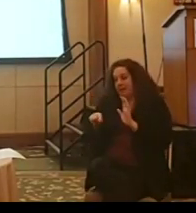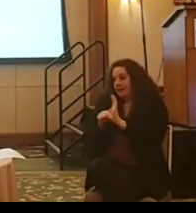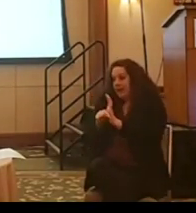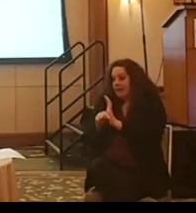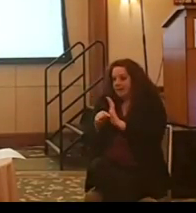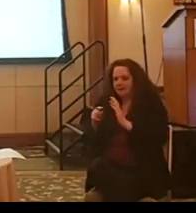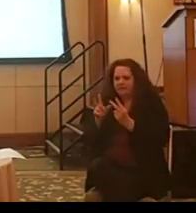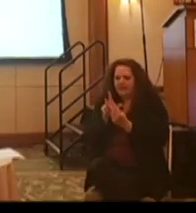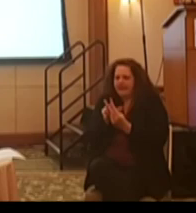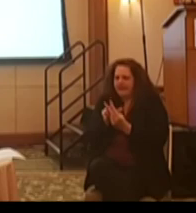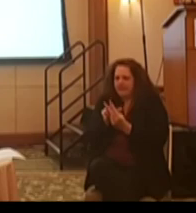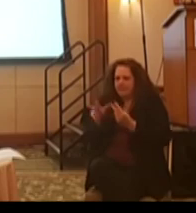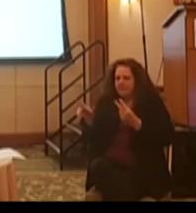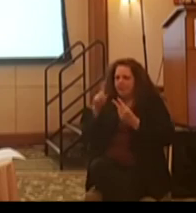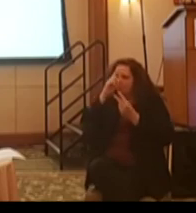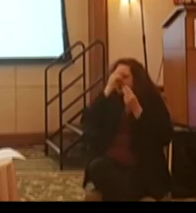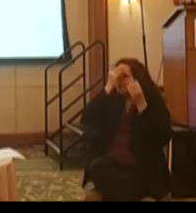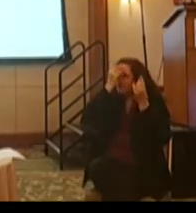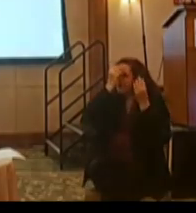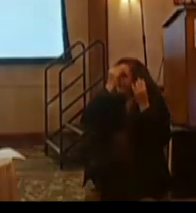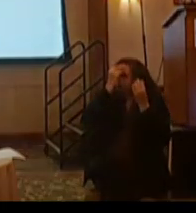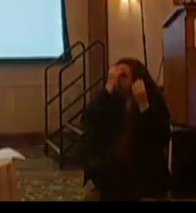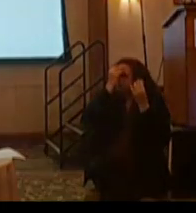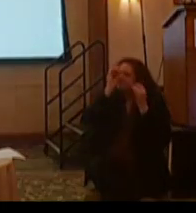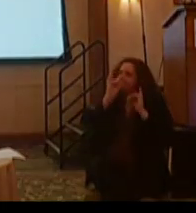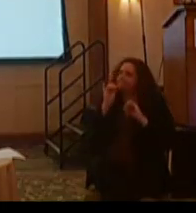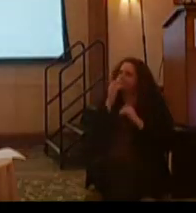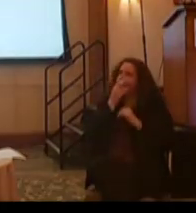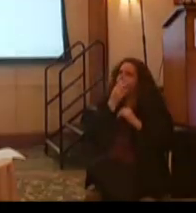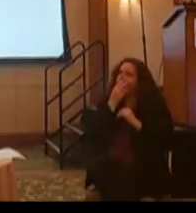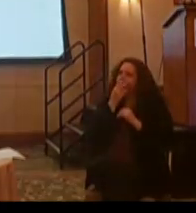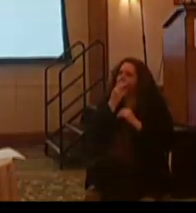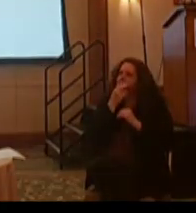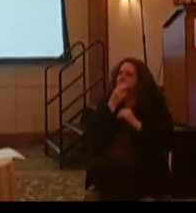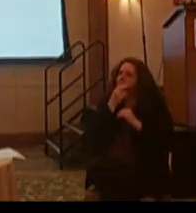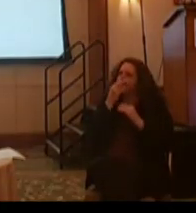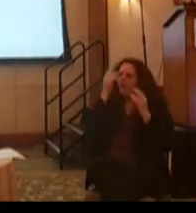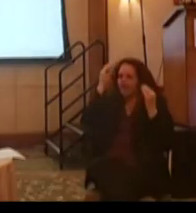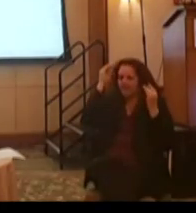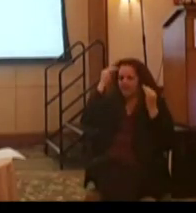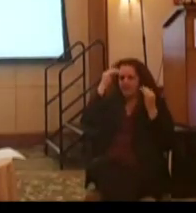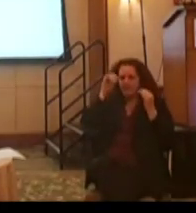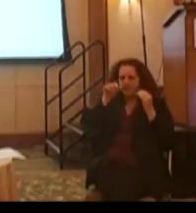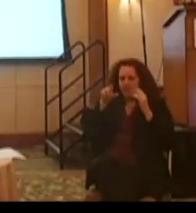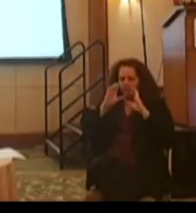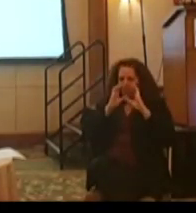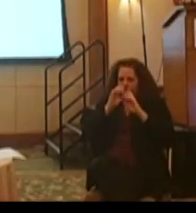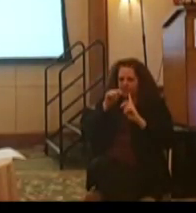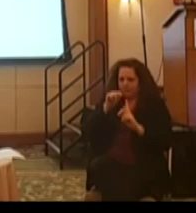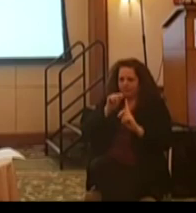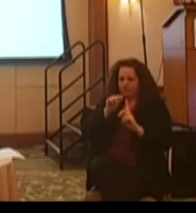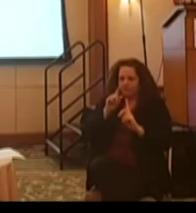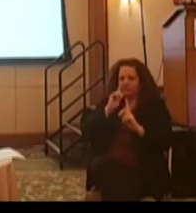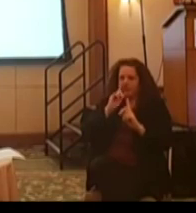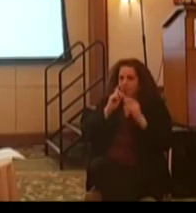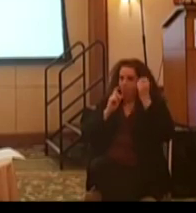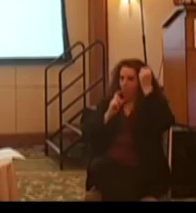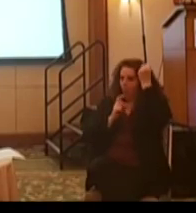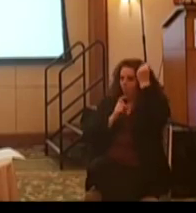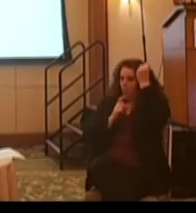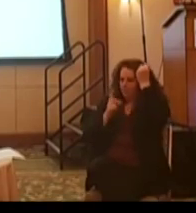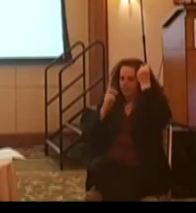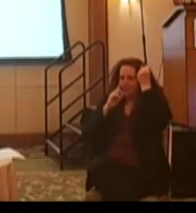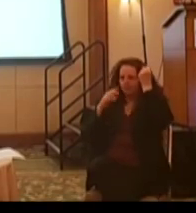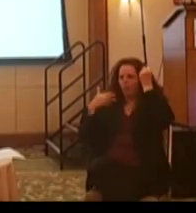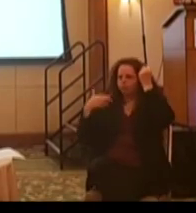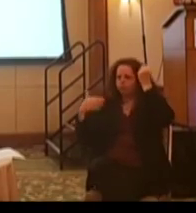I want you to just spend a couple of seconds kind of keeping that in your mind. I'm going to ask you to kind of come back to it as we move through the kind of exercises of the sort